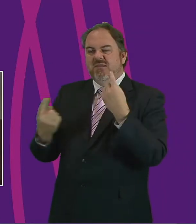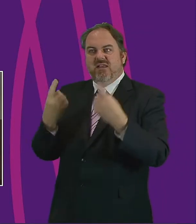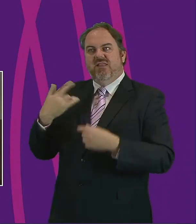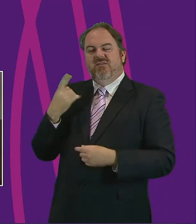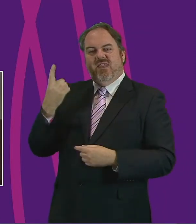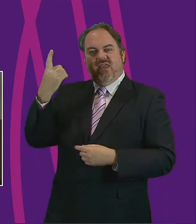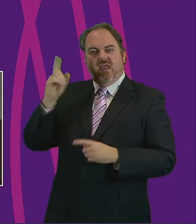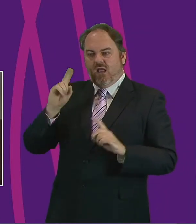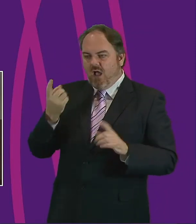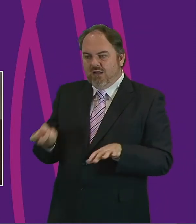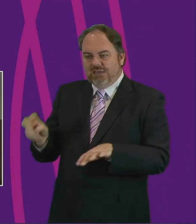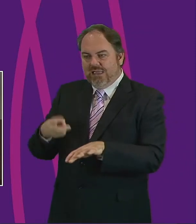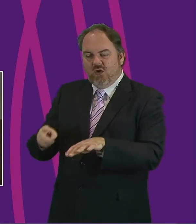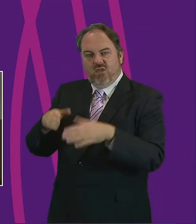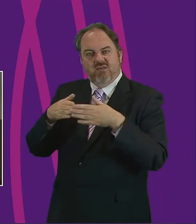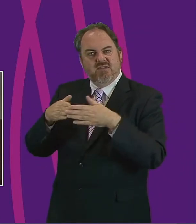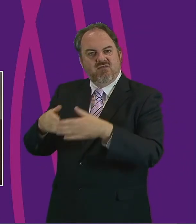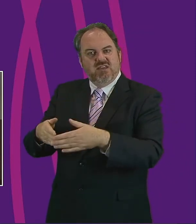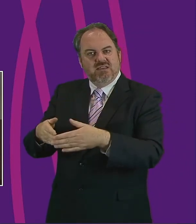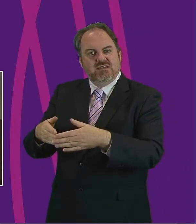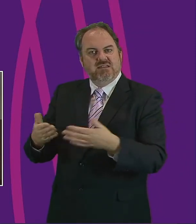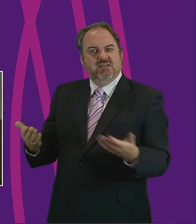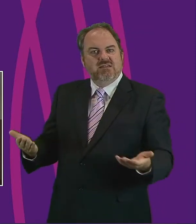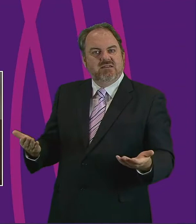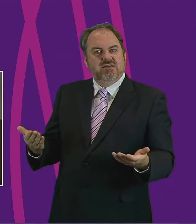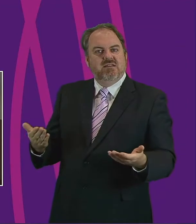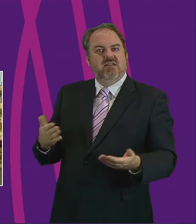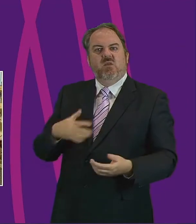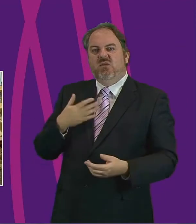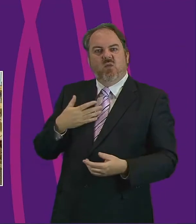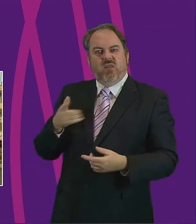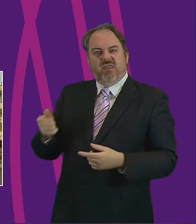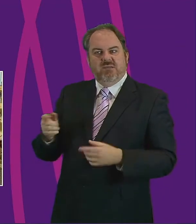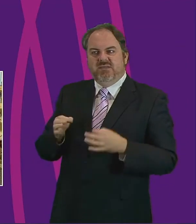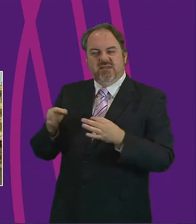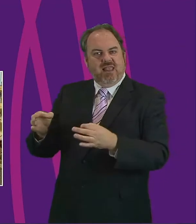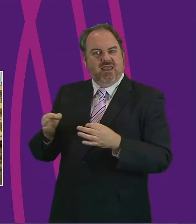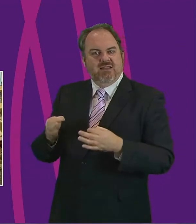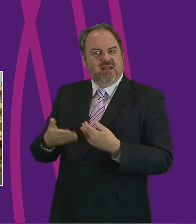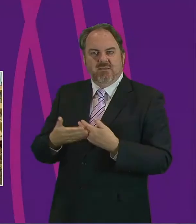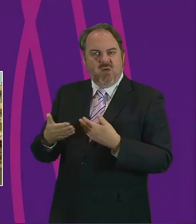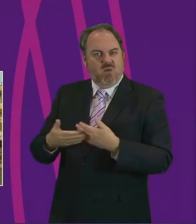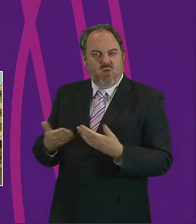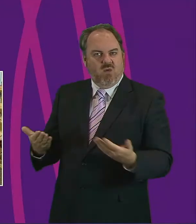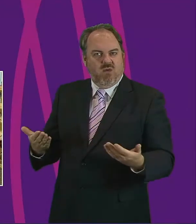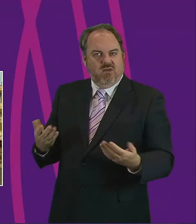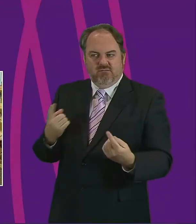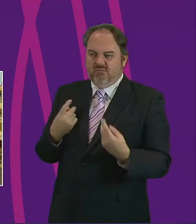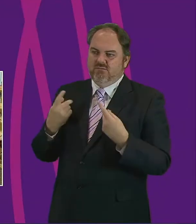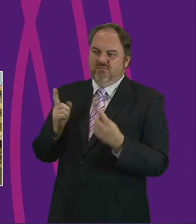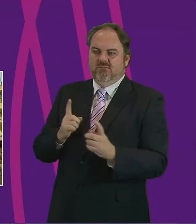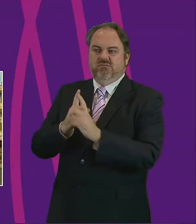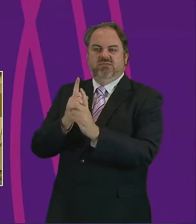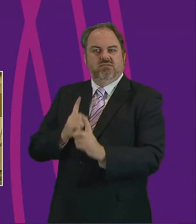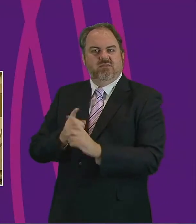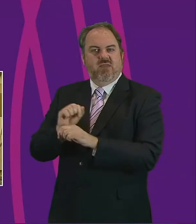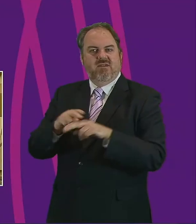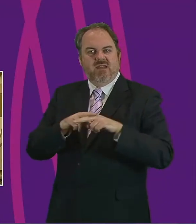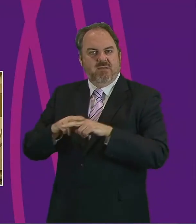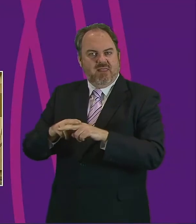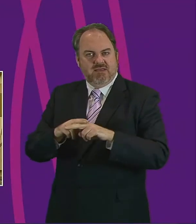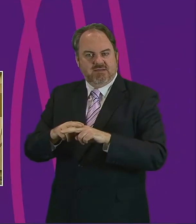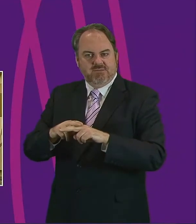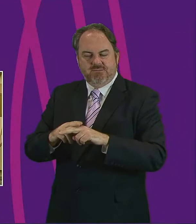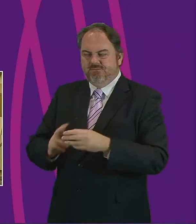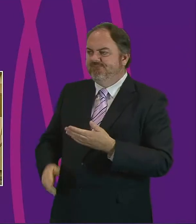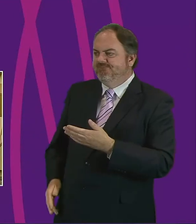see families until after any tourist season is over? First Minister. Well, I fully understand how important it is that